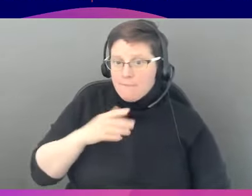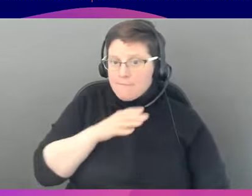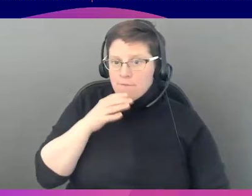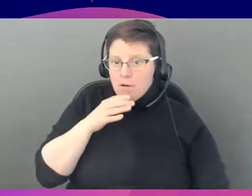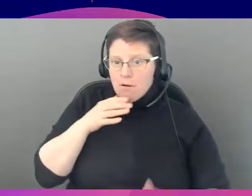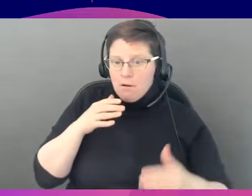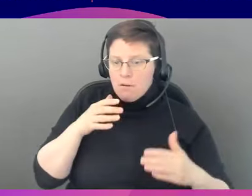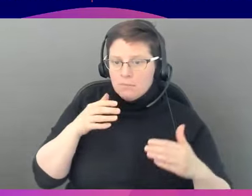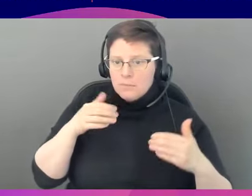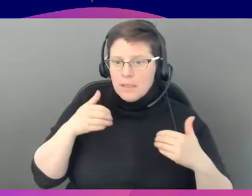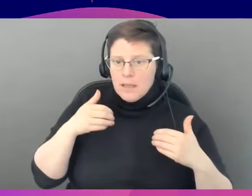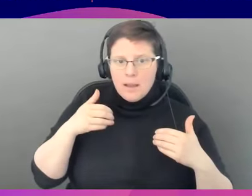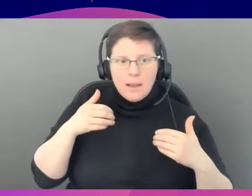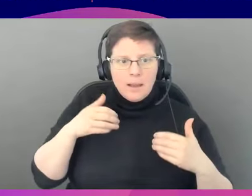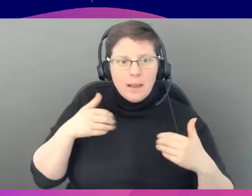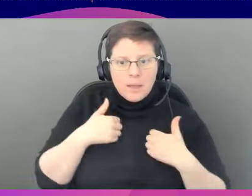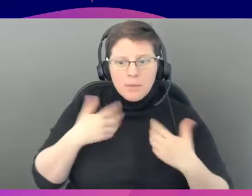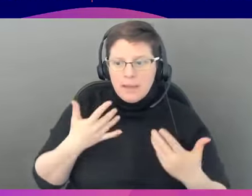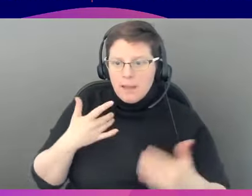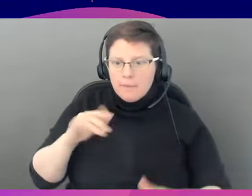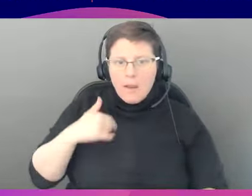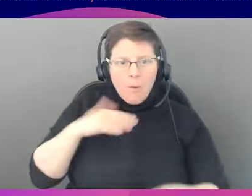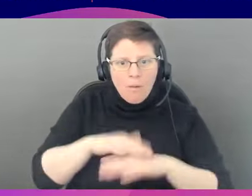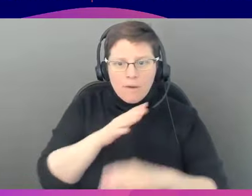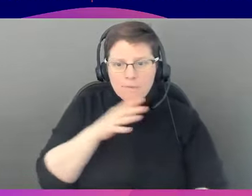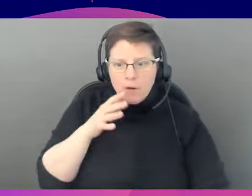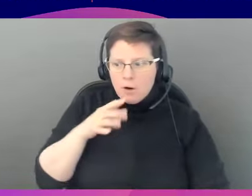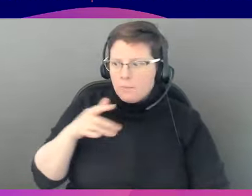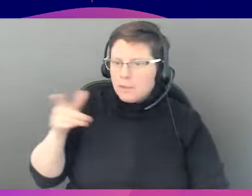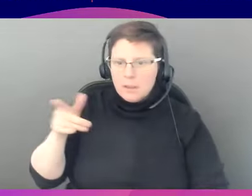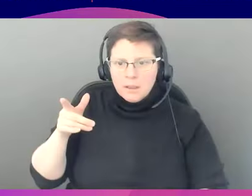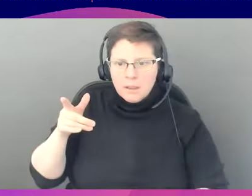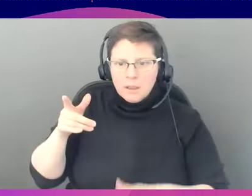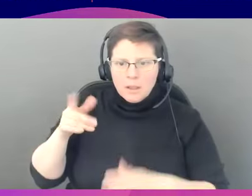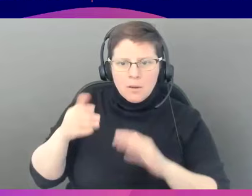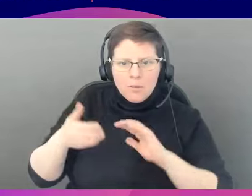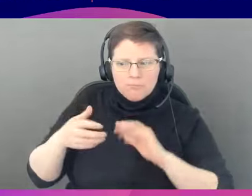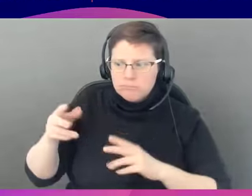for instance, a rural or remote farm, and the livelihood connection there?